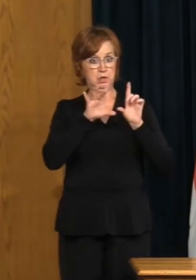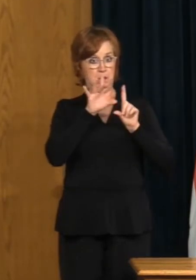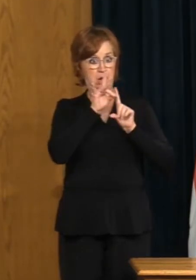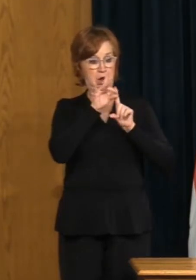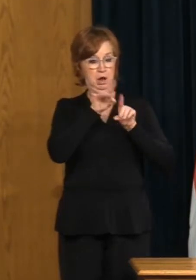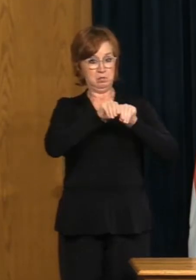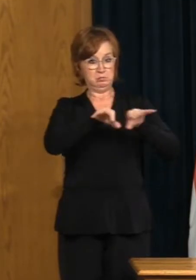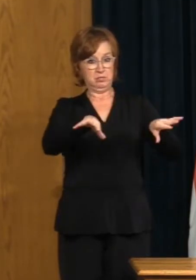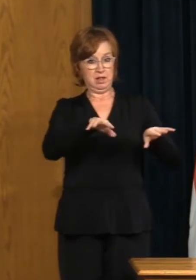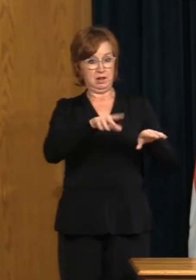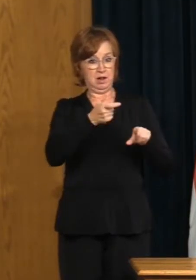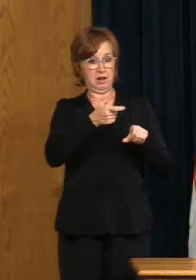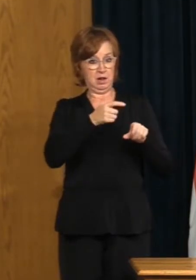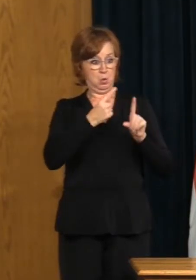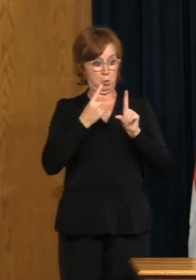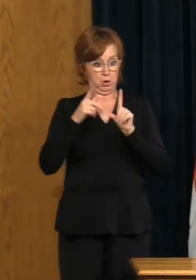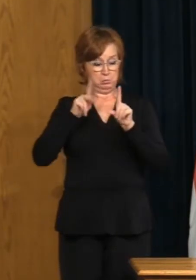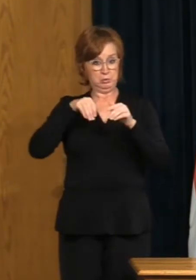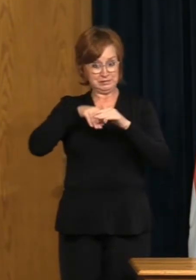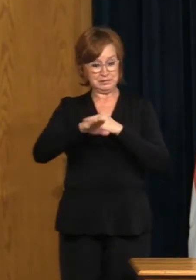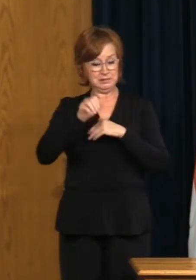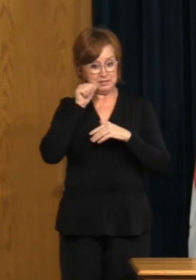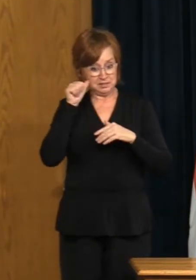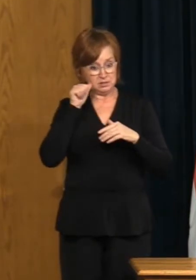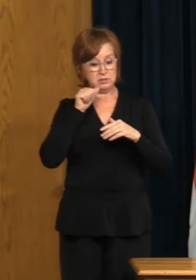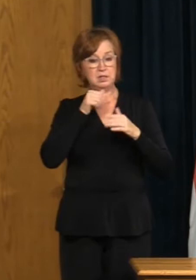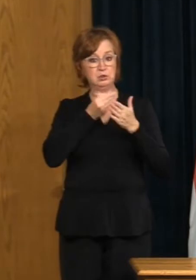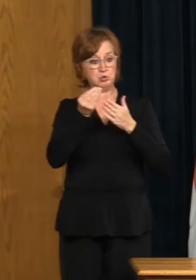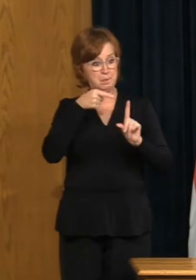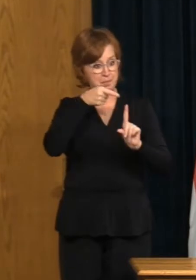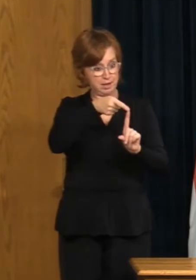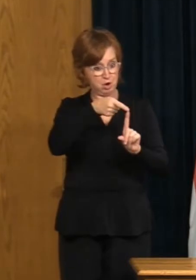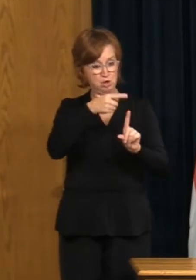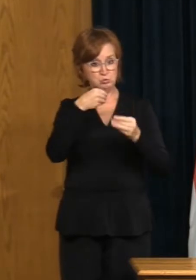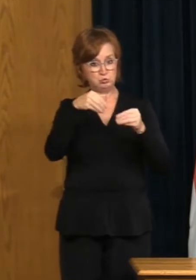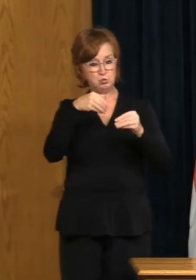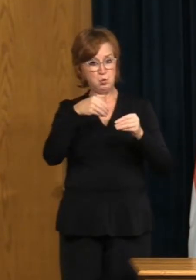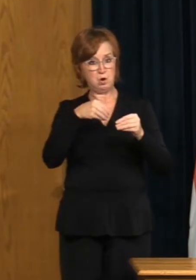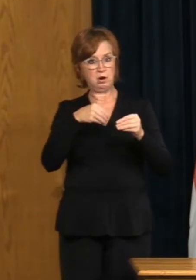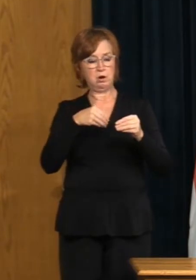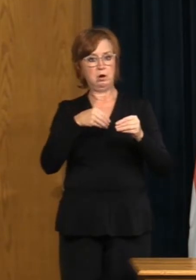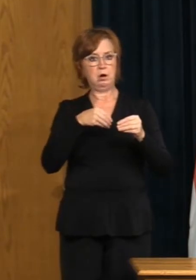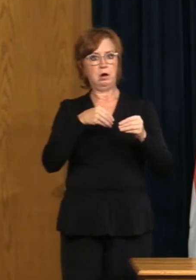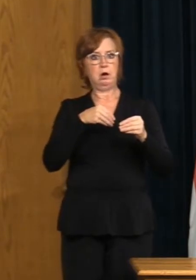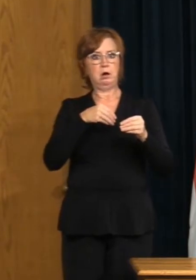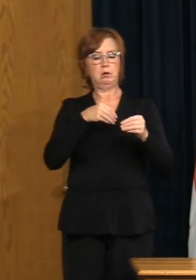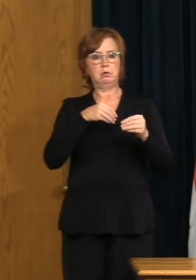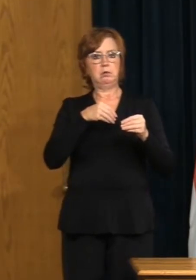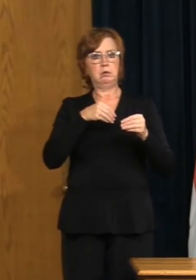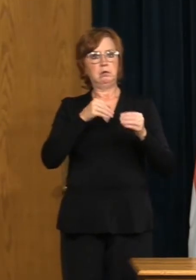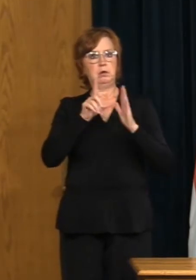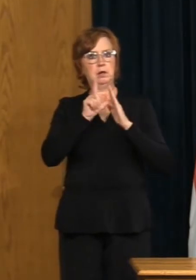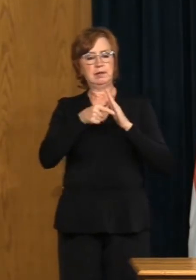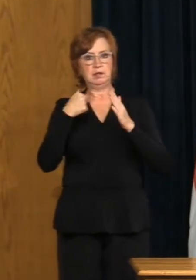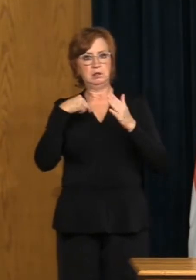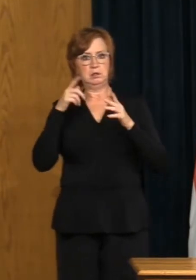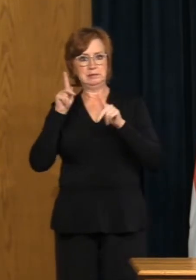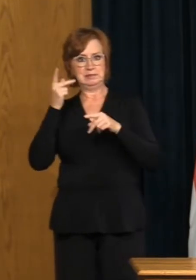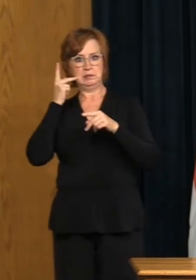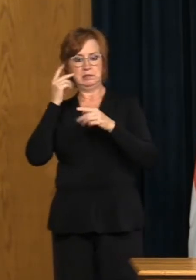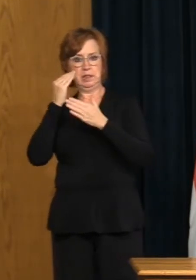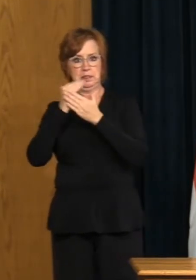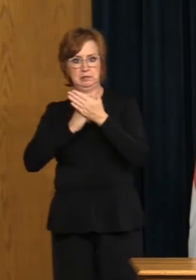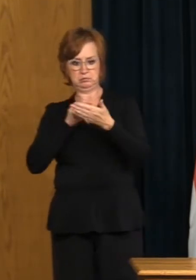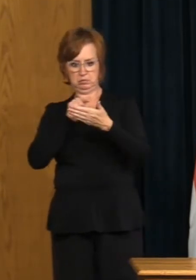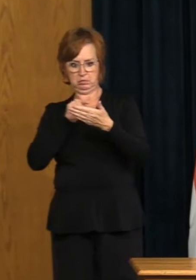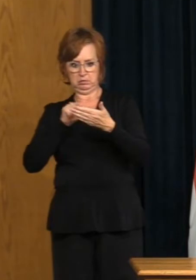we'll be reviewing the value of those PSAs, because if you have a lot of PSAs, sometimes there's PSA fatigue as well. But transmission